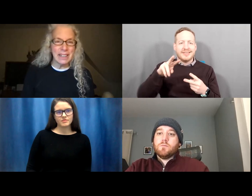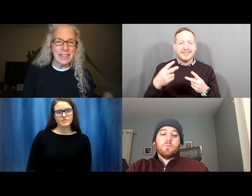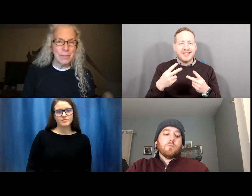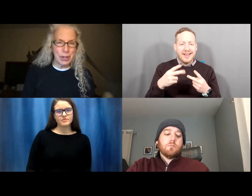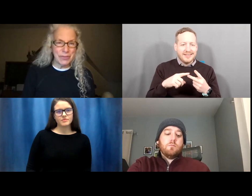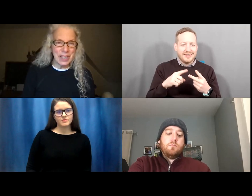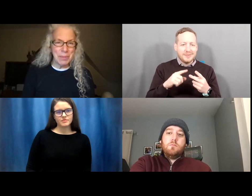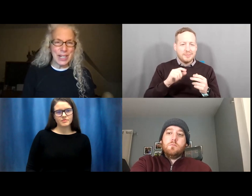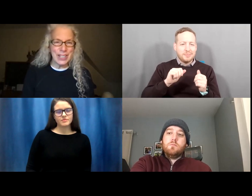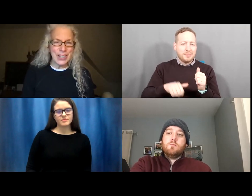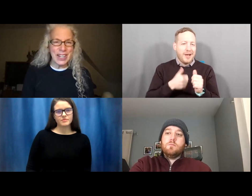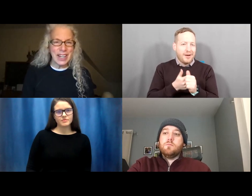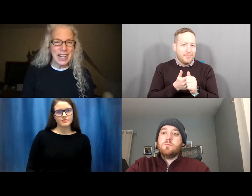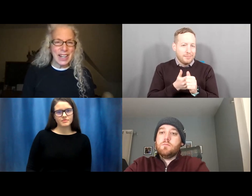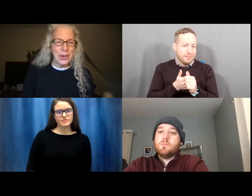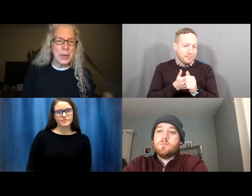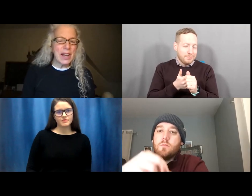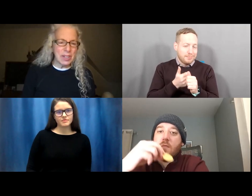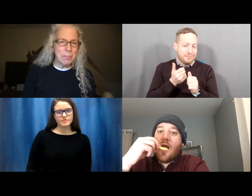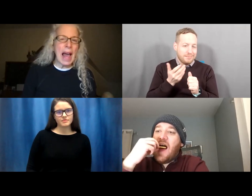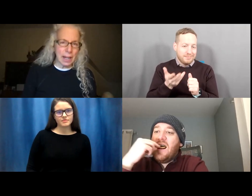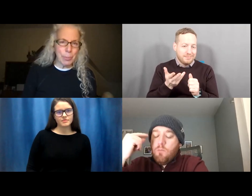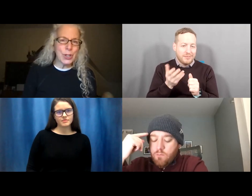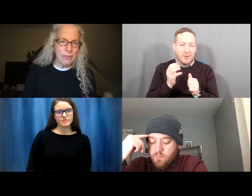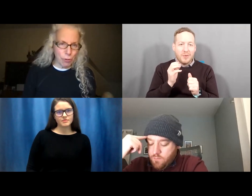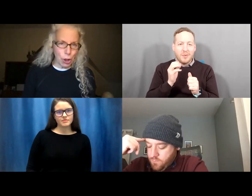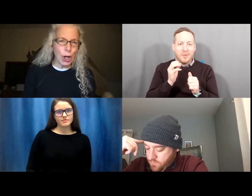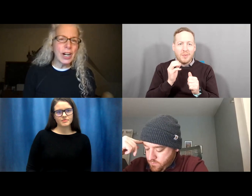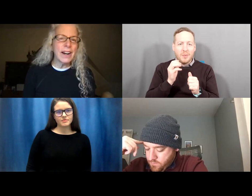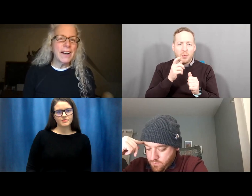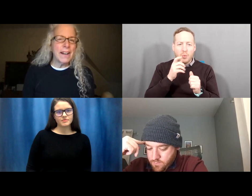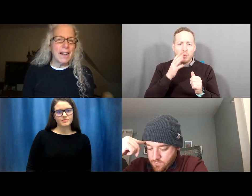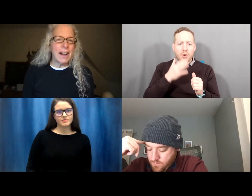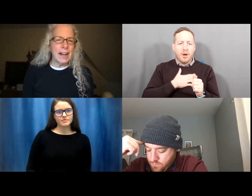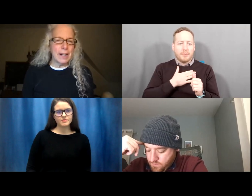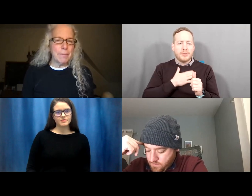meeting briefly because we have a backup person for her.